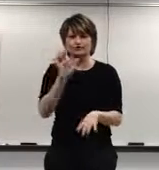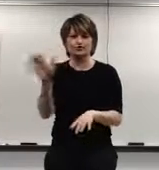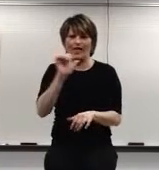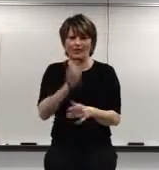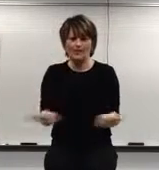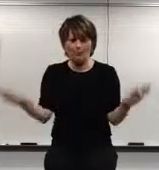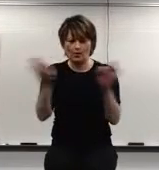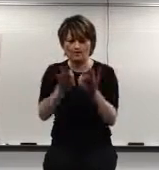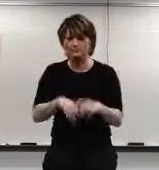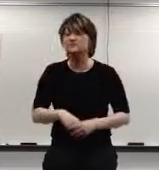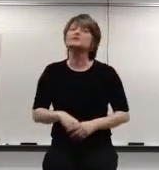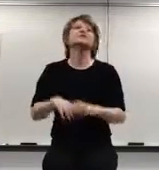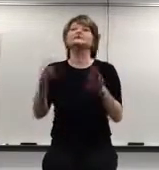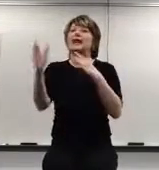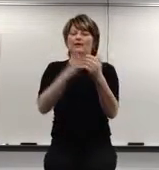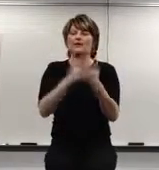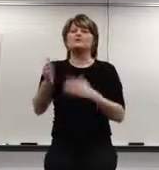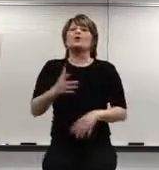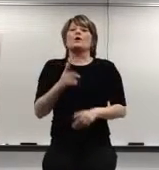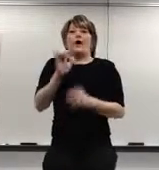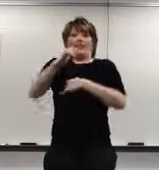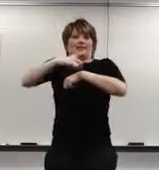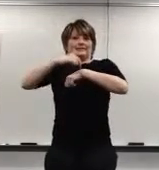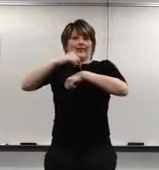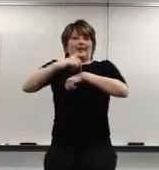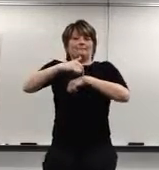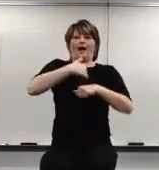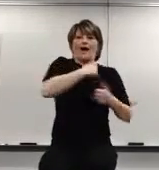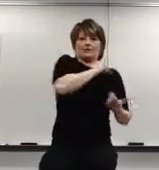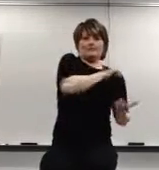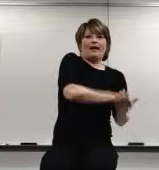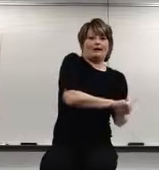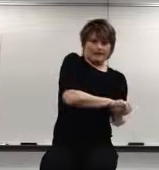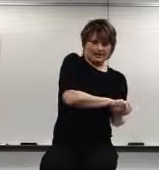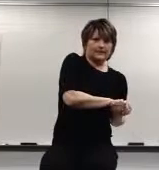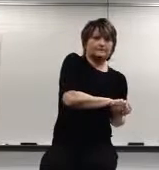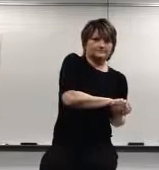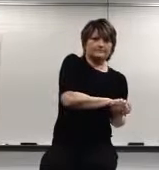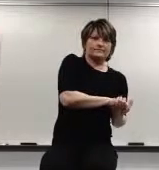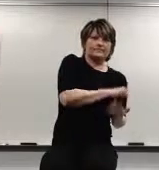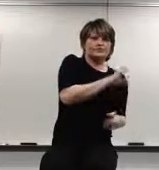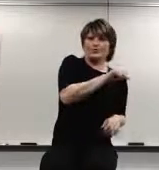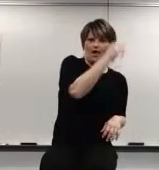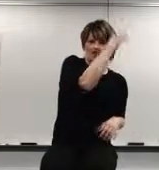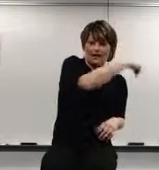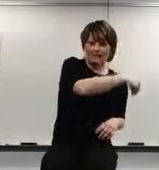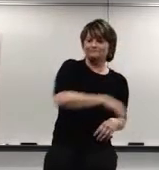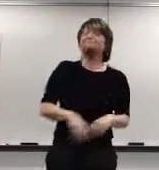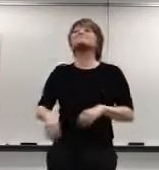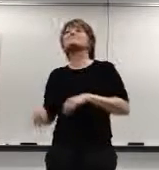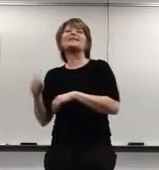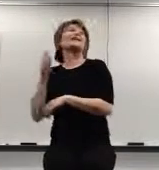bit. You're not that important. Anyway, so at that time, I was married to another